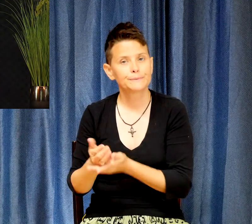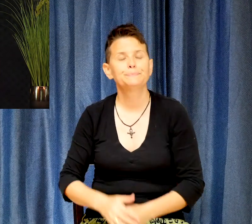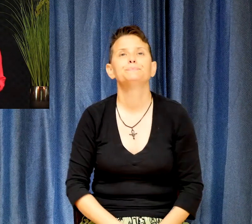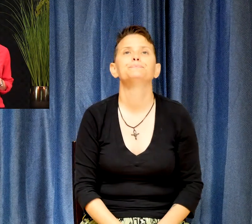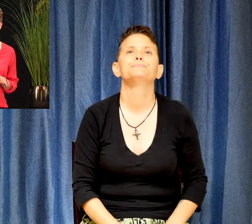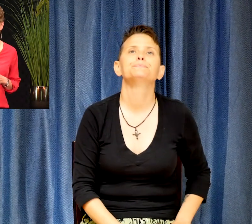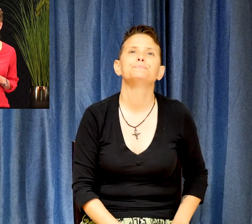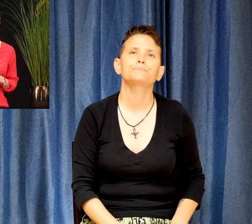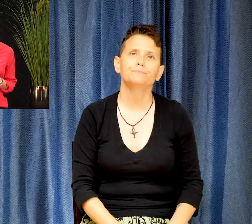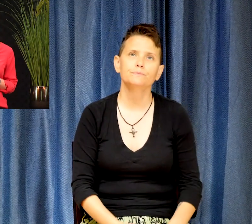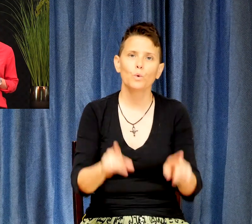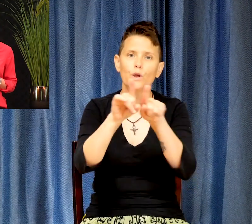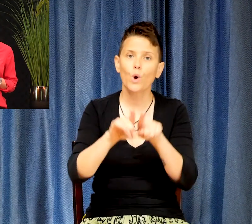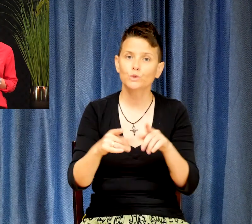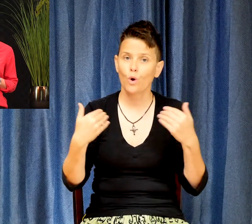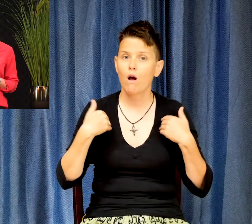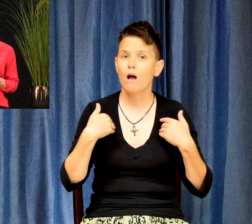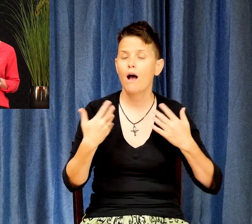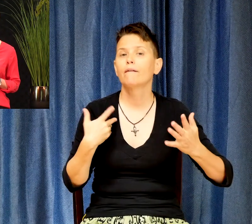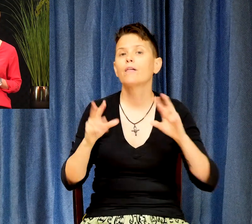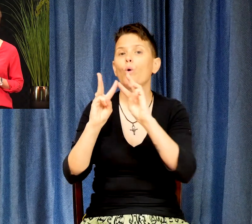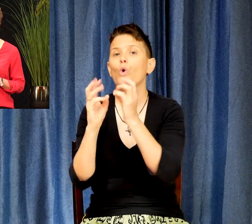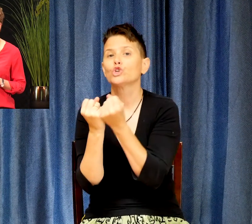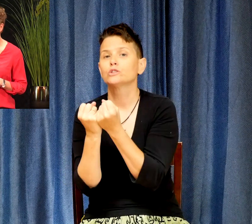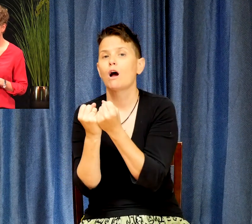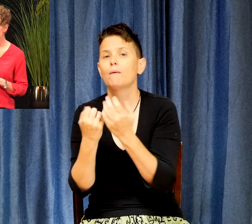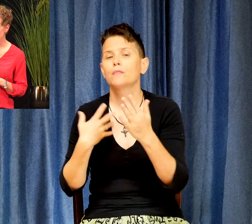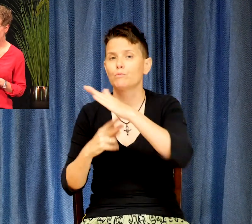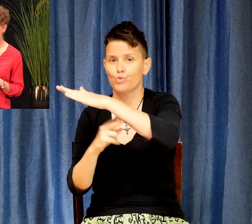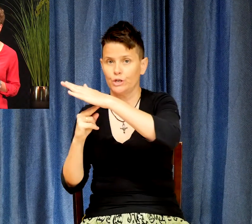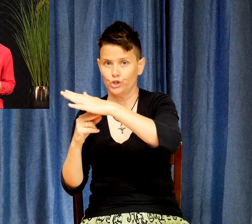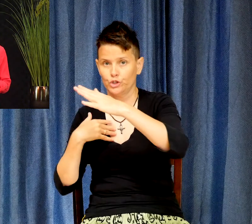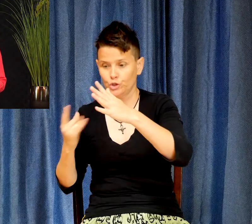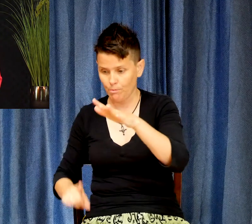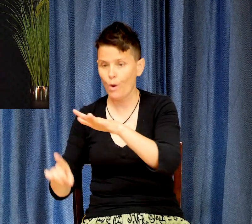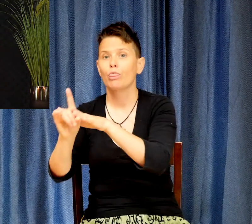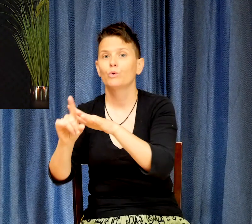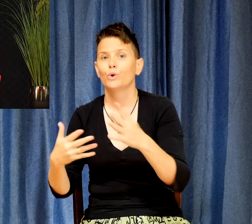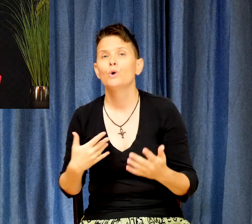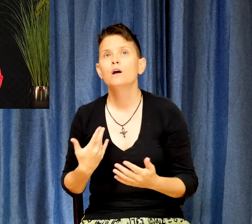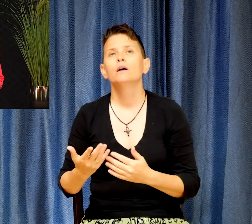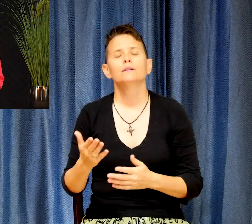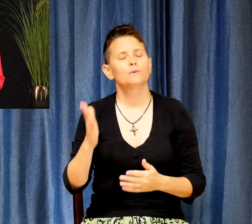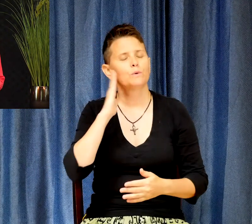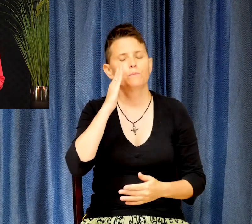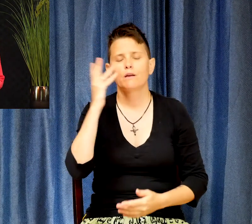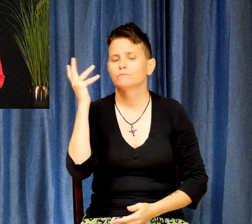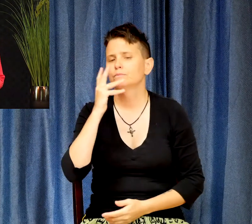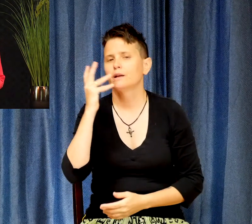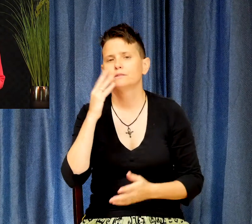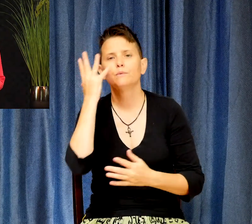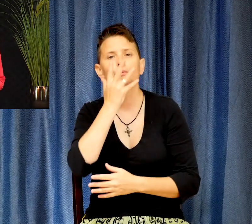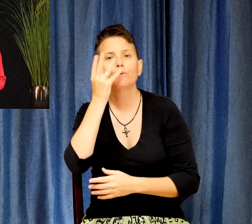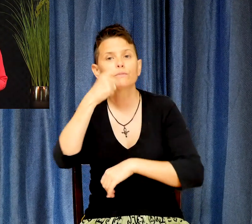We also, of course, have our Bridges to Breakthrough this afternoon. Just one more announcement about that. It's going to be a really rich and